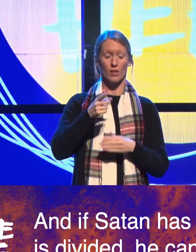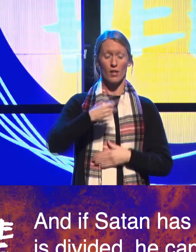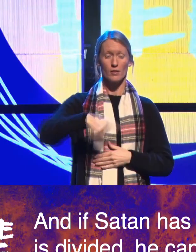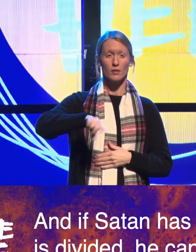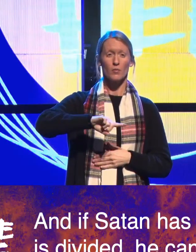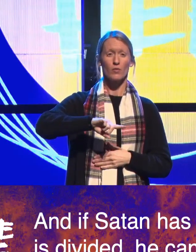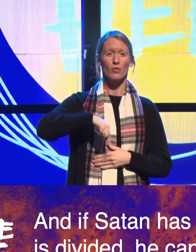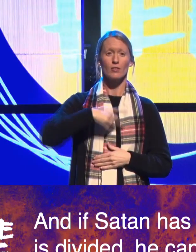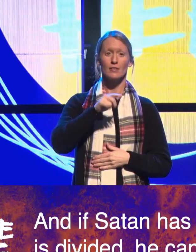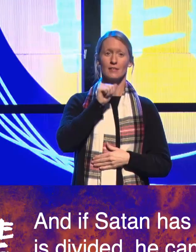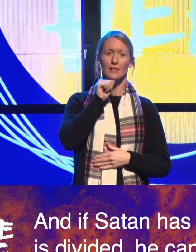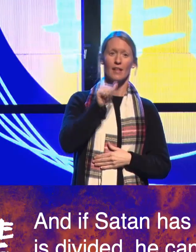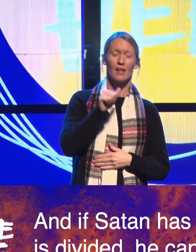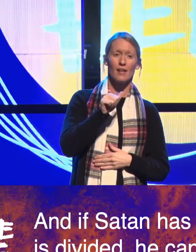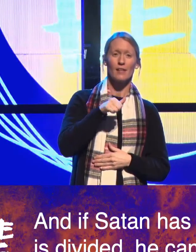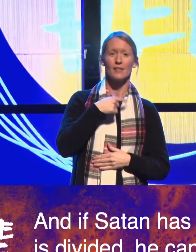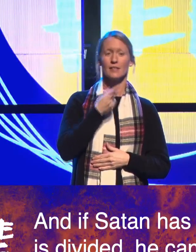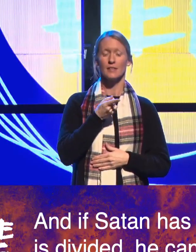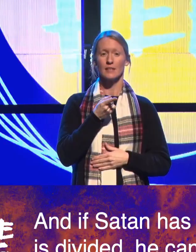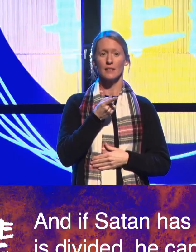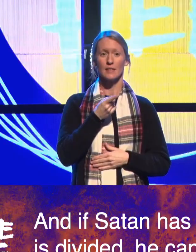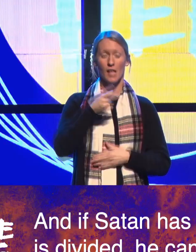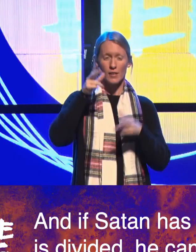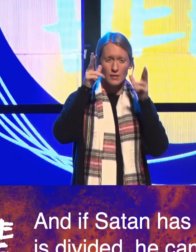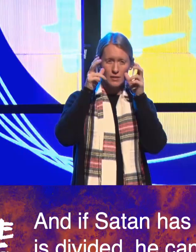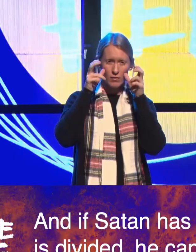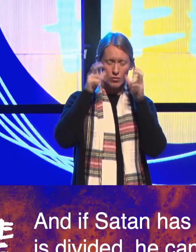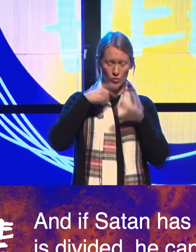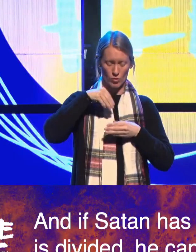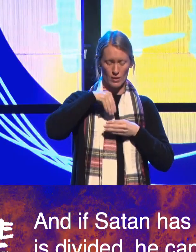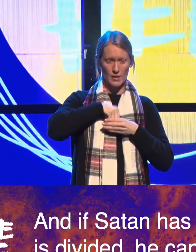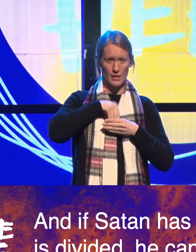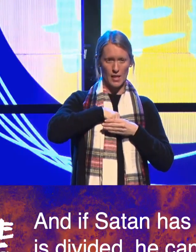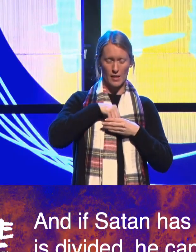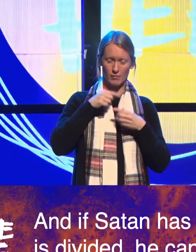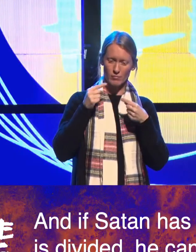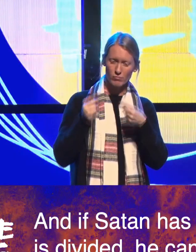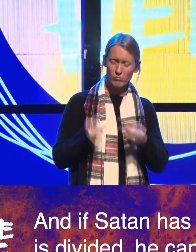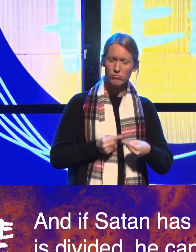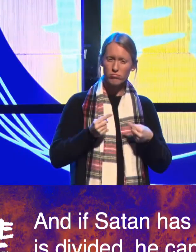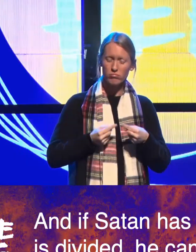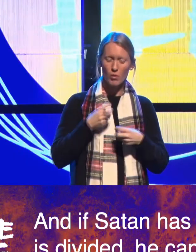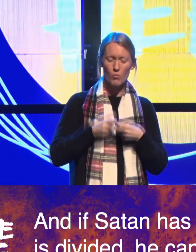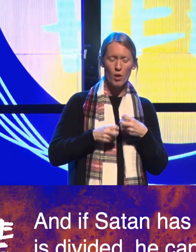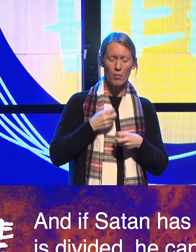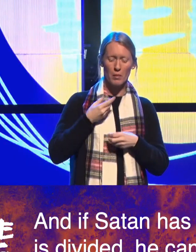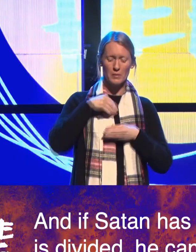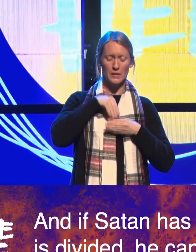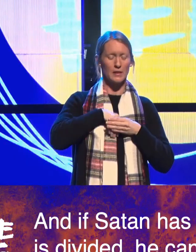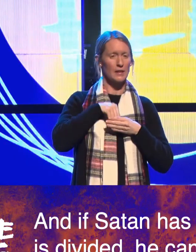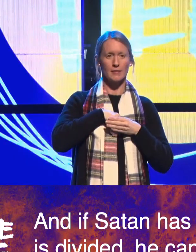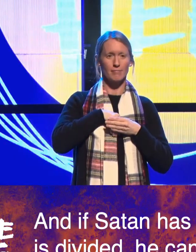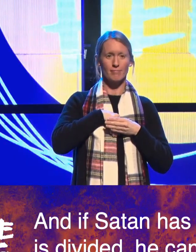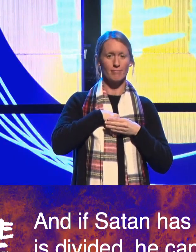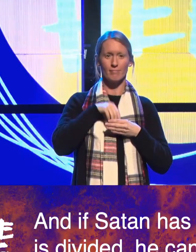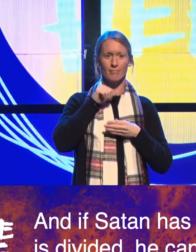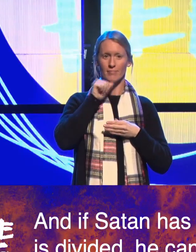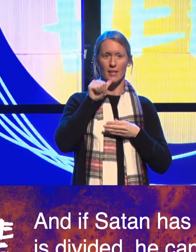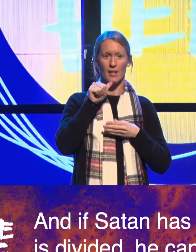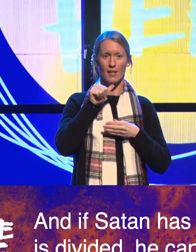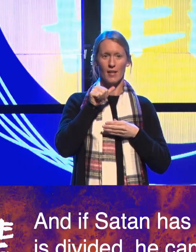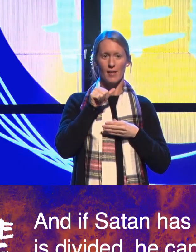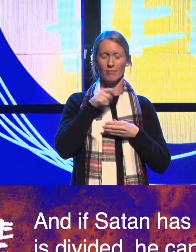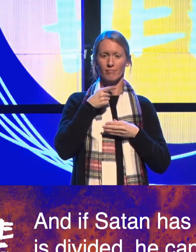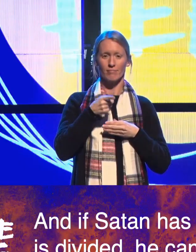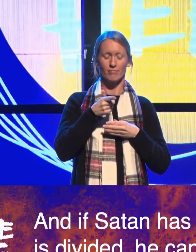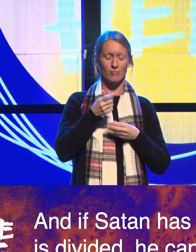haven't dealt with the devil within us. We haven't dealt with the things that we actively